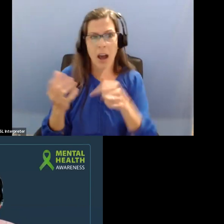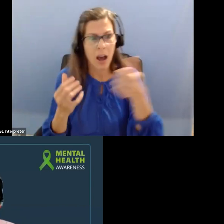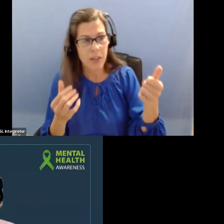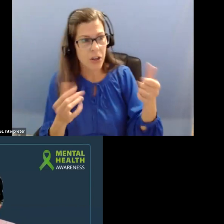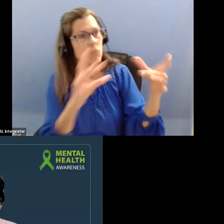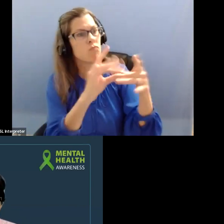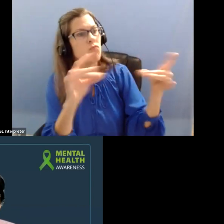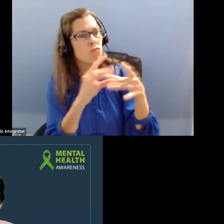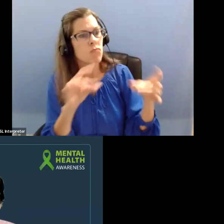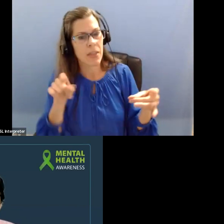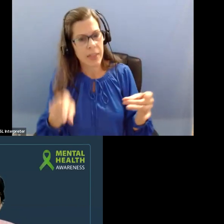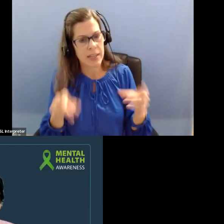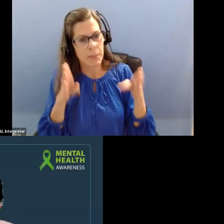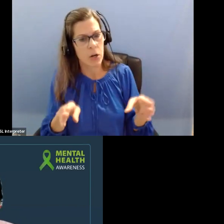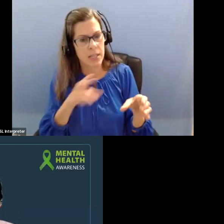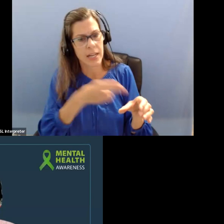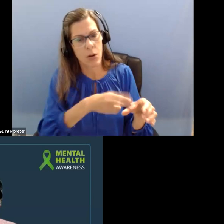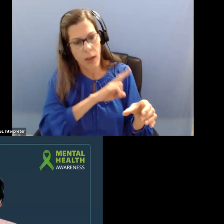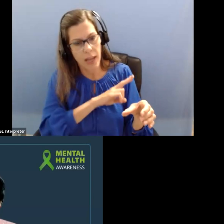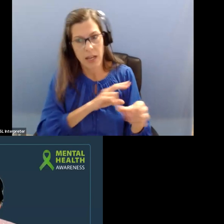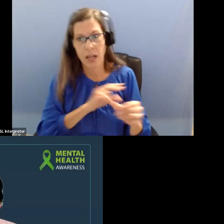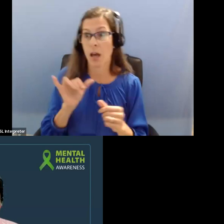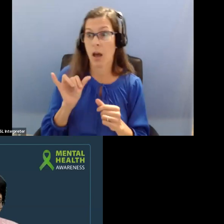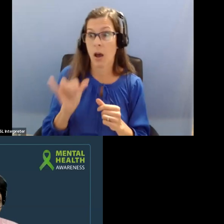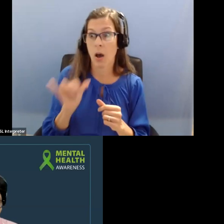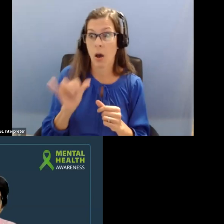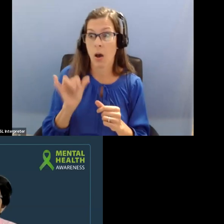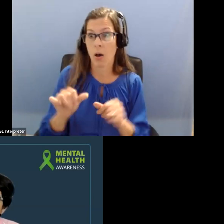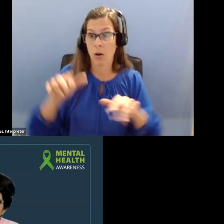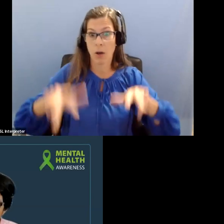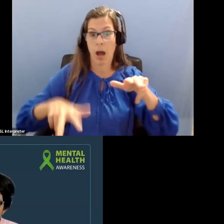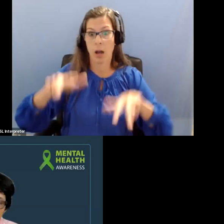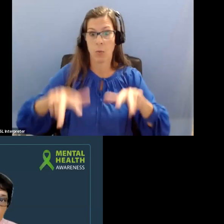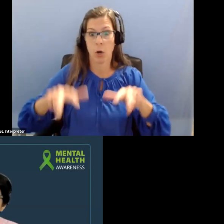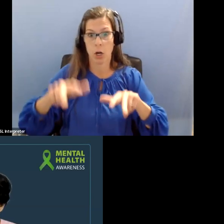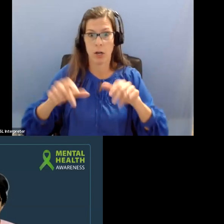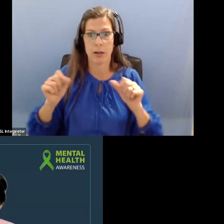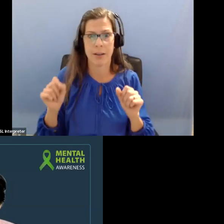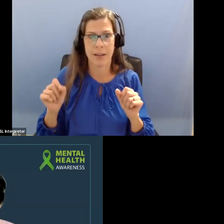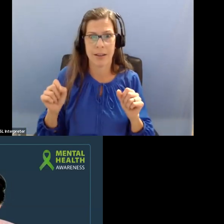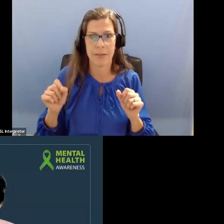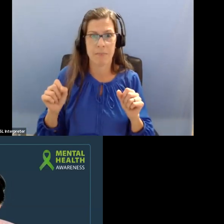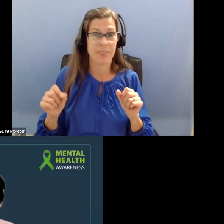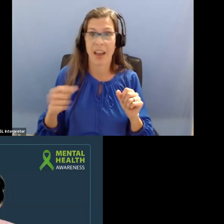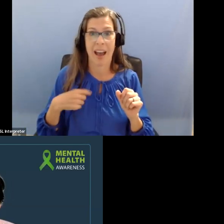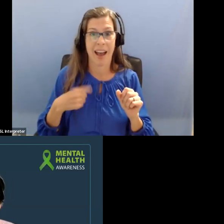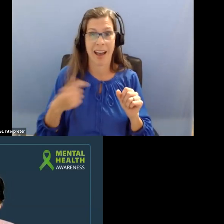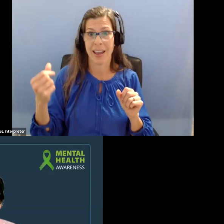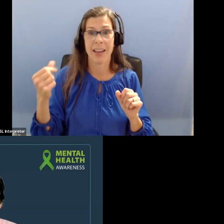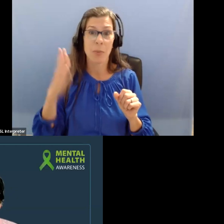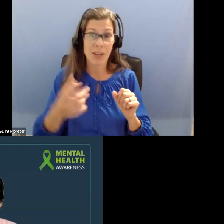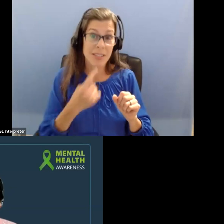be publicly asked for, but still I'm like, I'm not going to lie. I'm going to say yes, and I'm not going to go into the details.